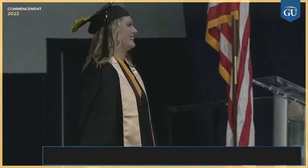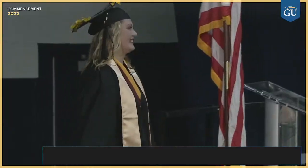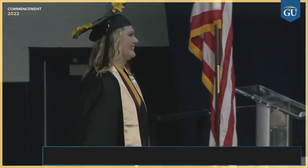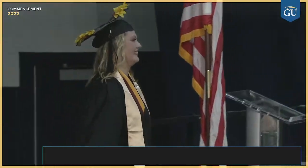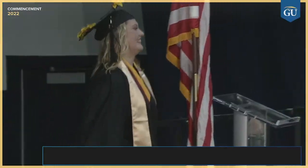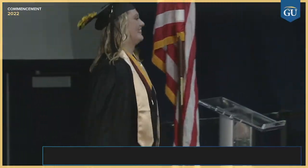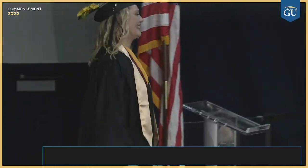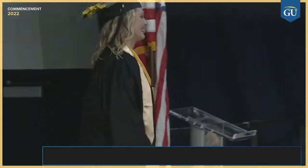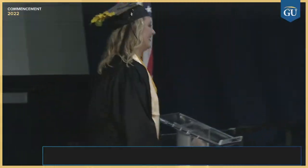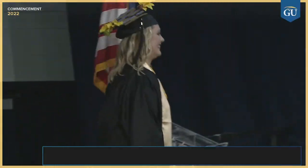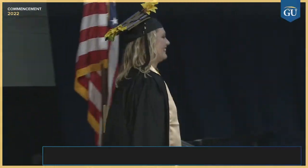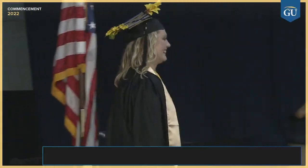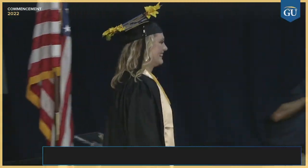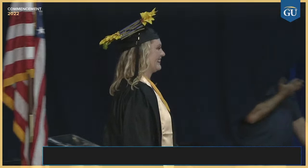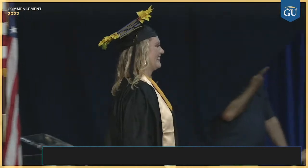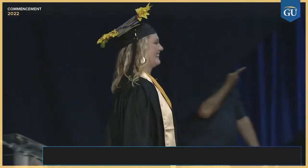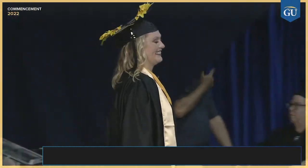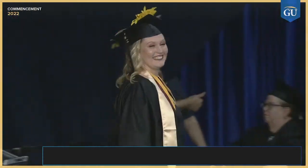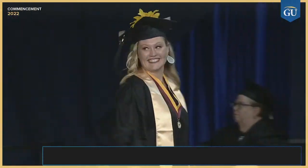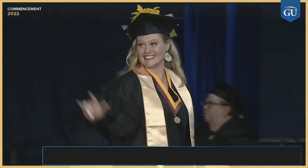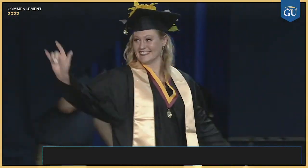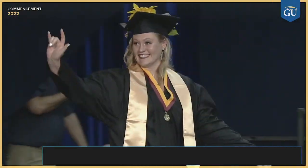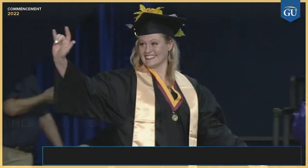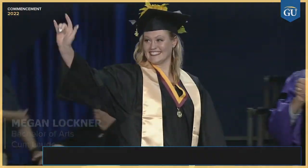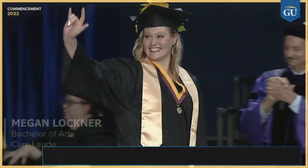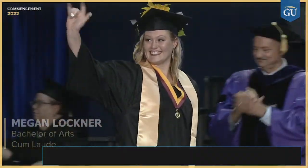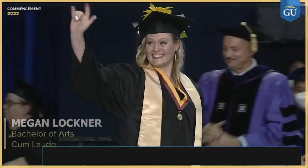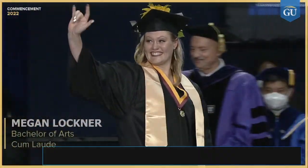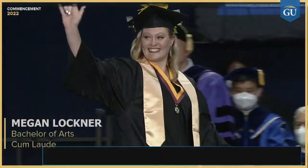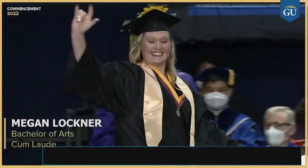Megan Lochner, Bachelor of Arts, cum laude.